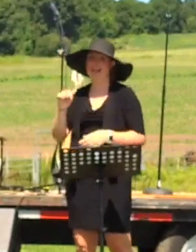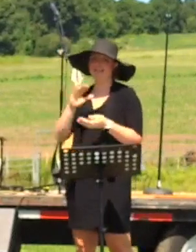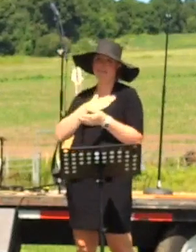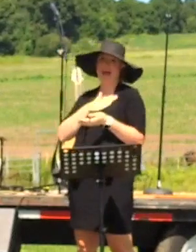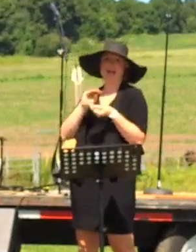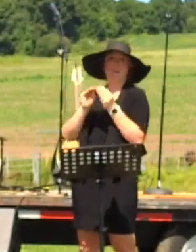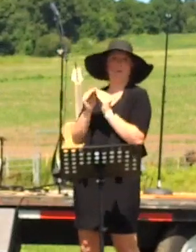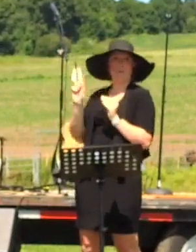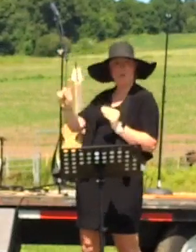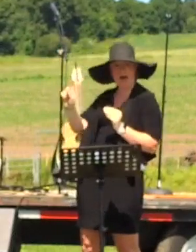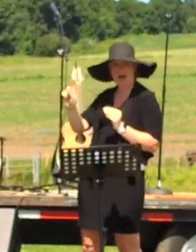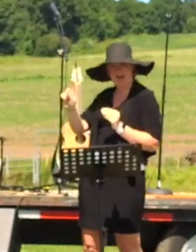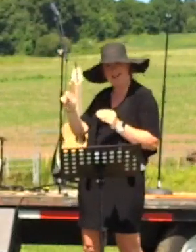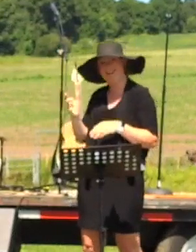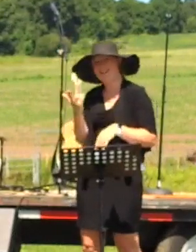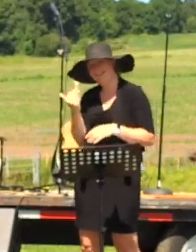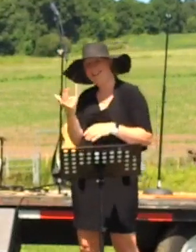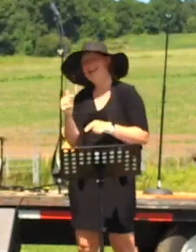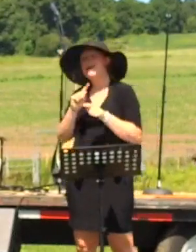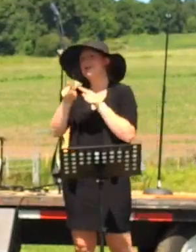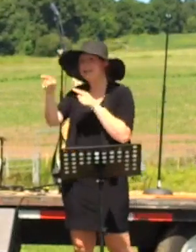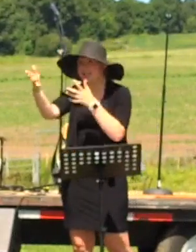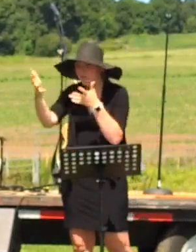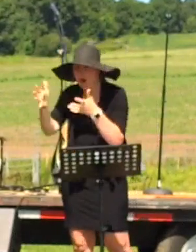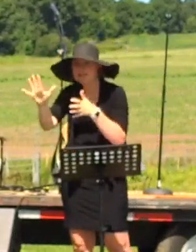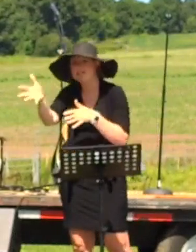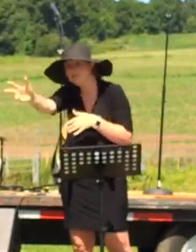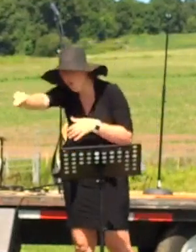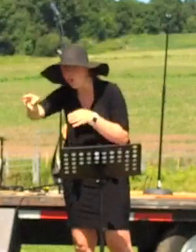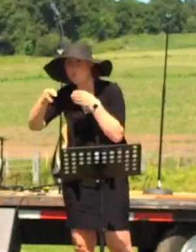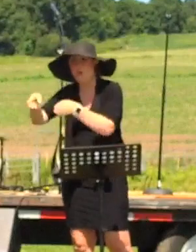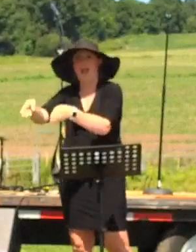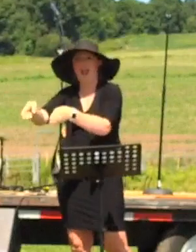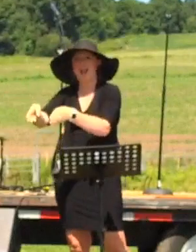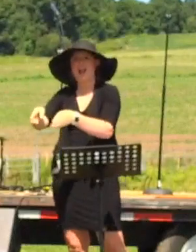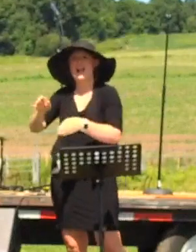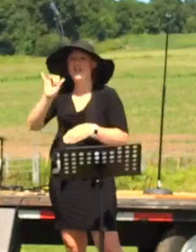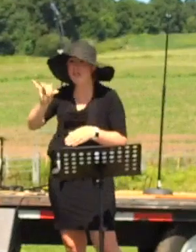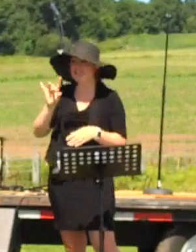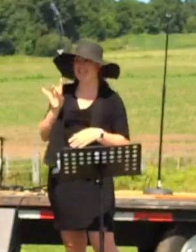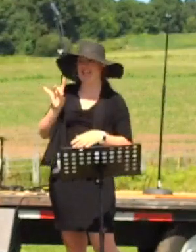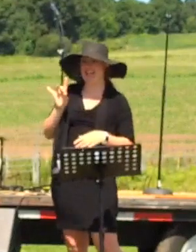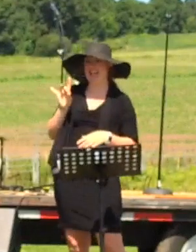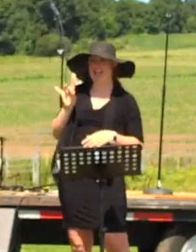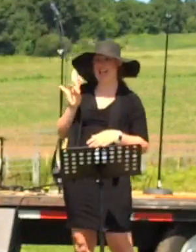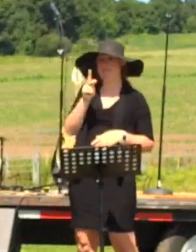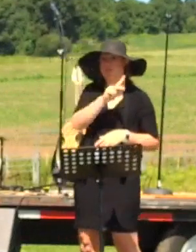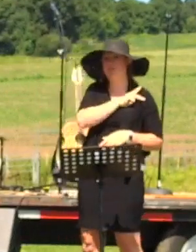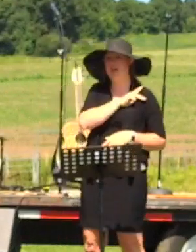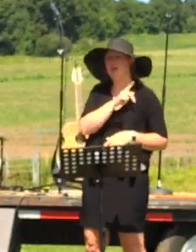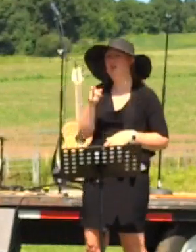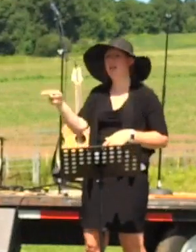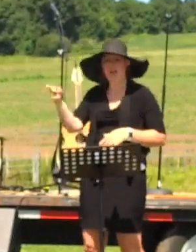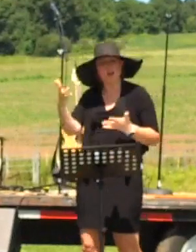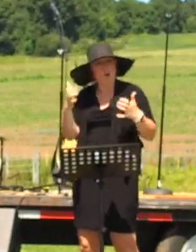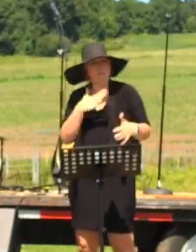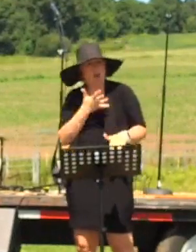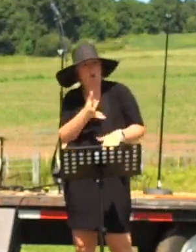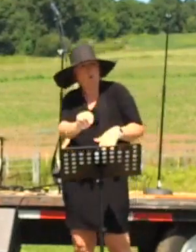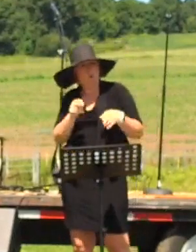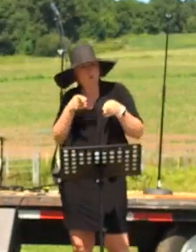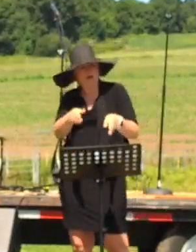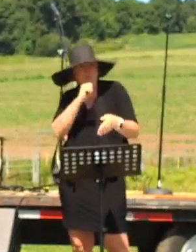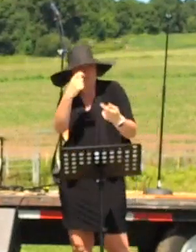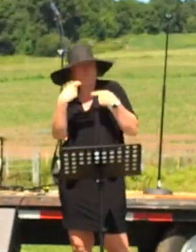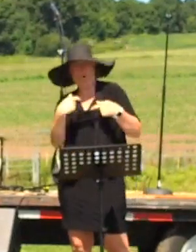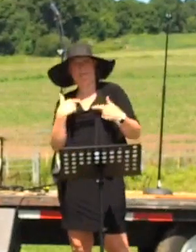out. He wants to be able to do it his own way. And that's that eight. That eight doesn't want to be controlled.